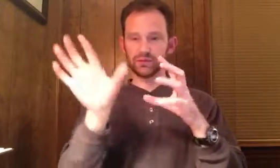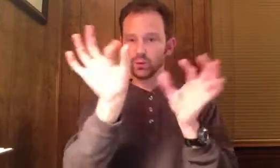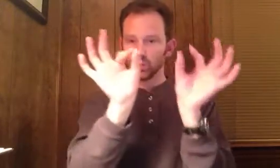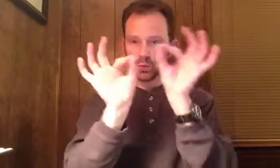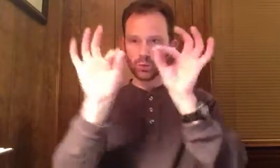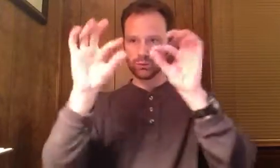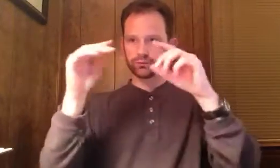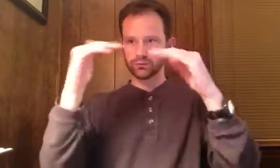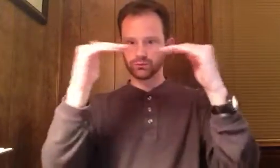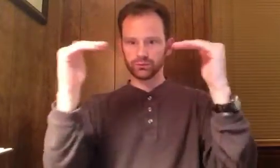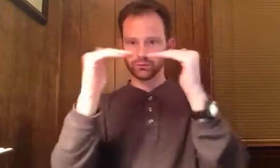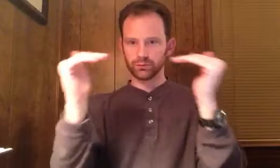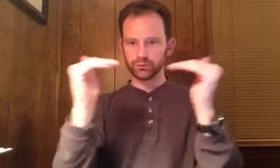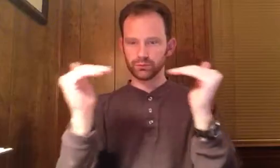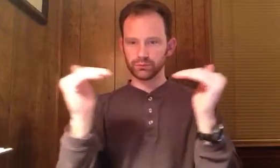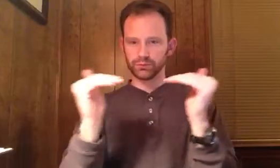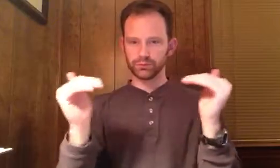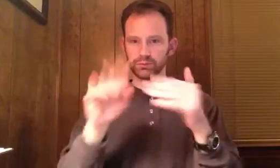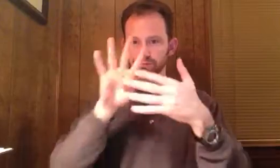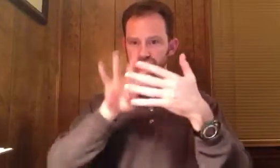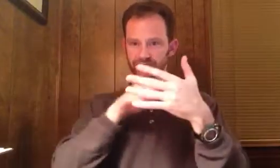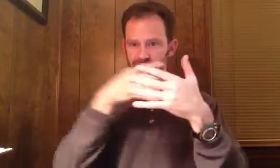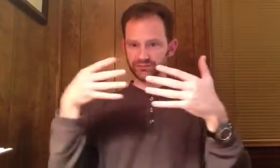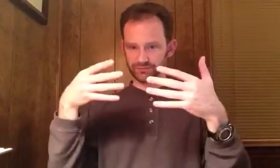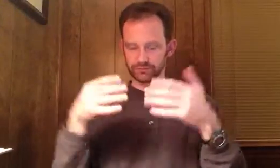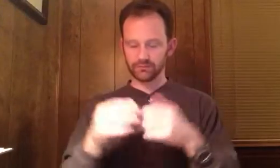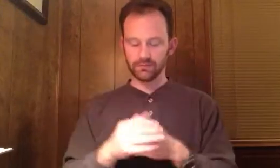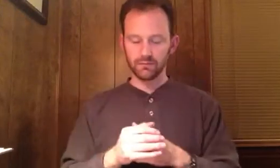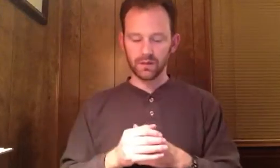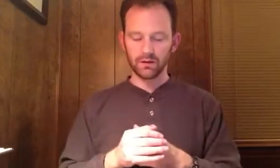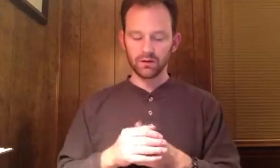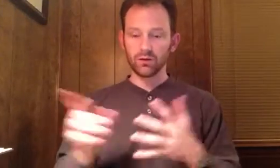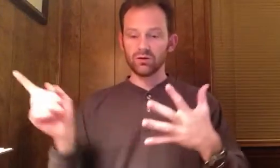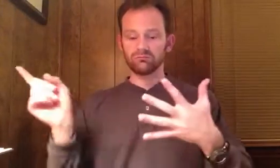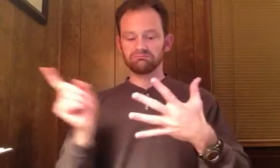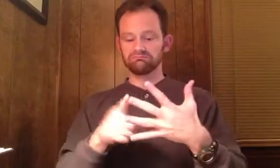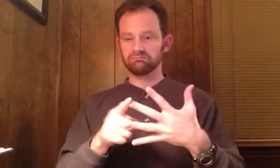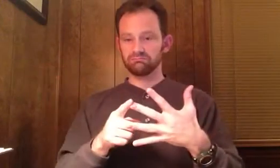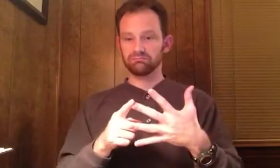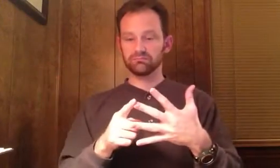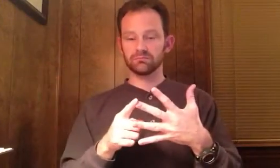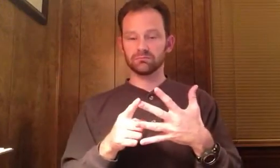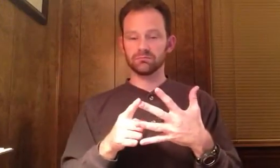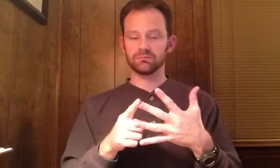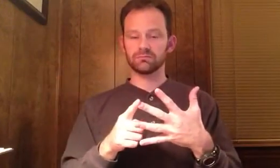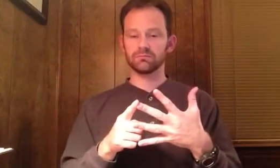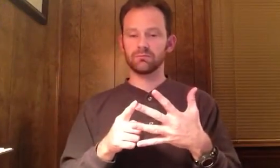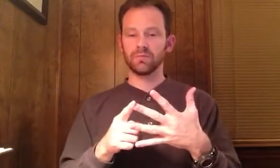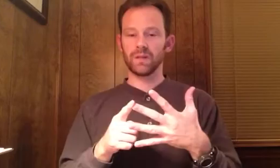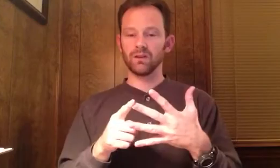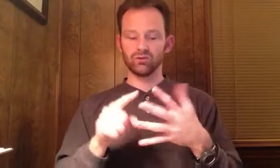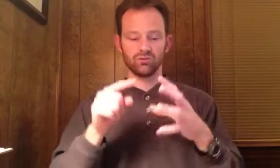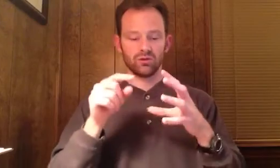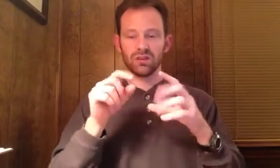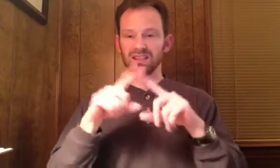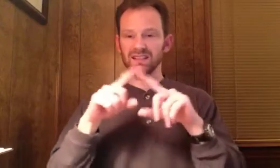meiotic division. The third phase, metaphase. Now all of the pieces are aligning themselves for the big split.